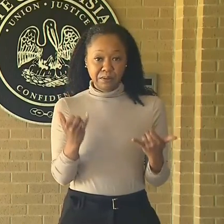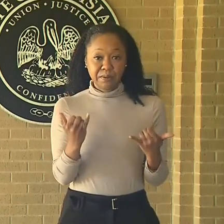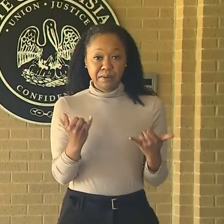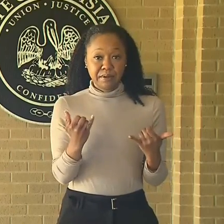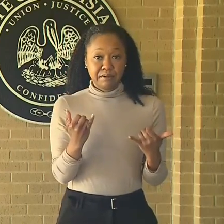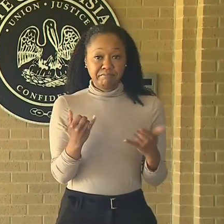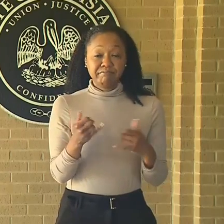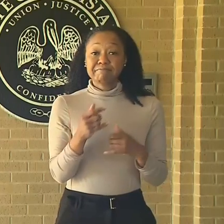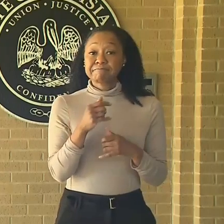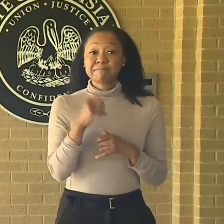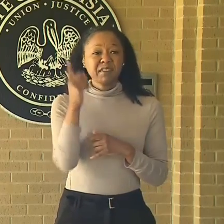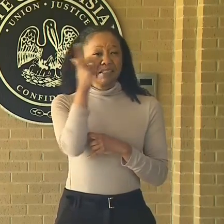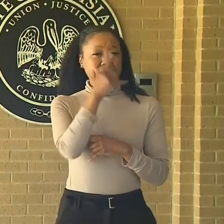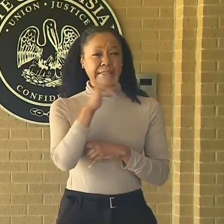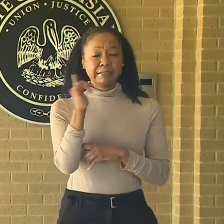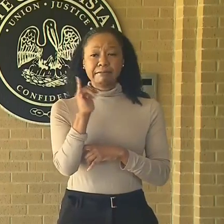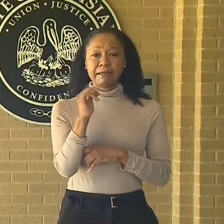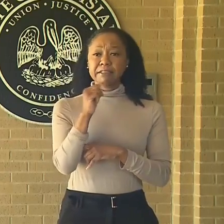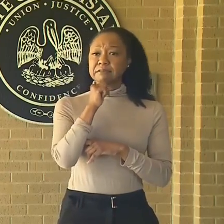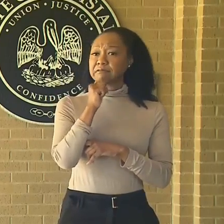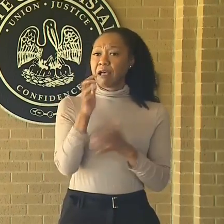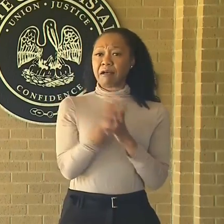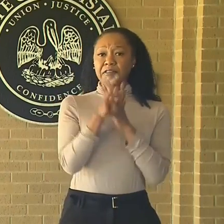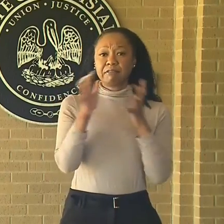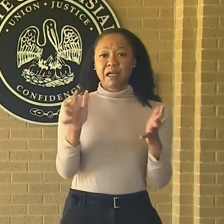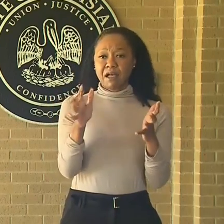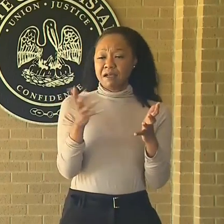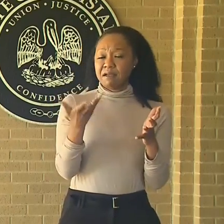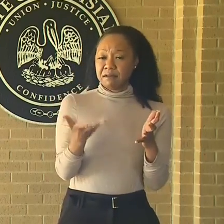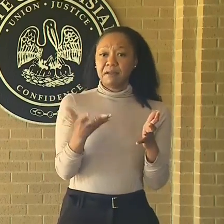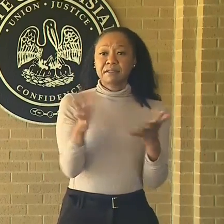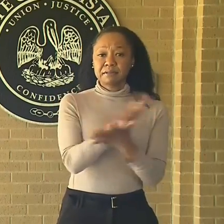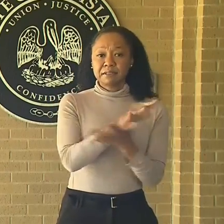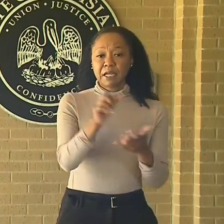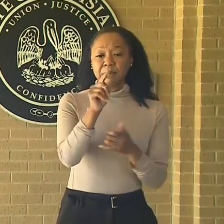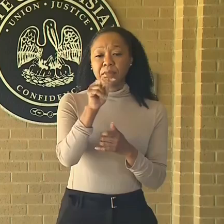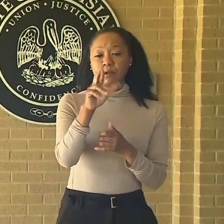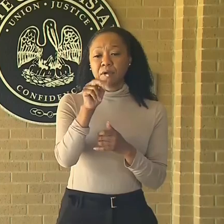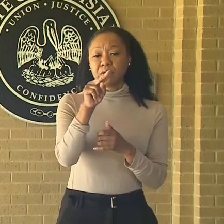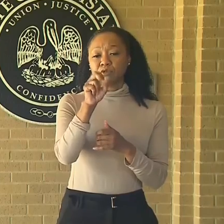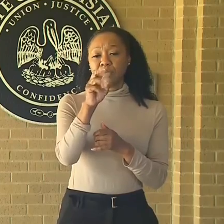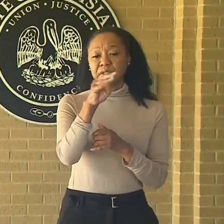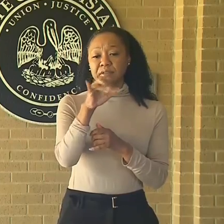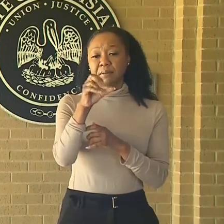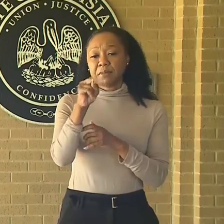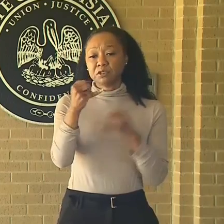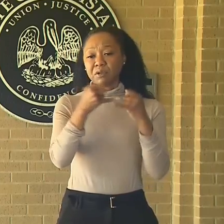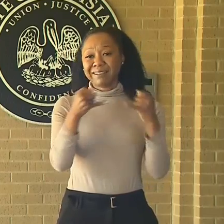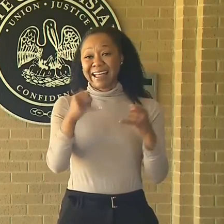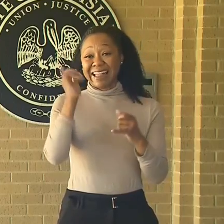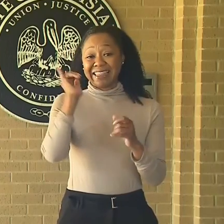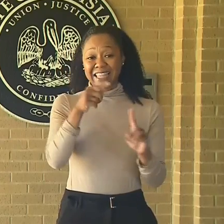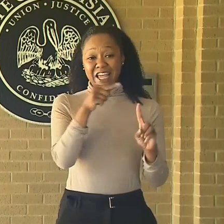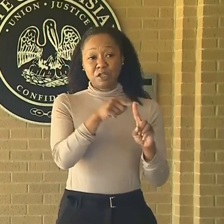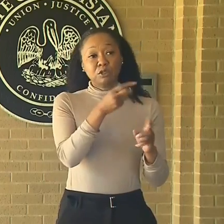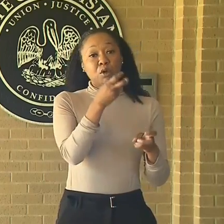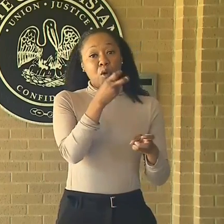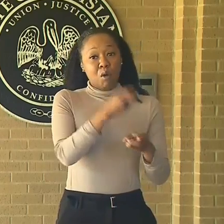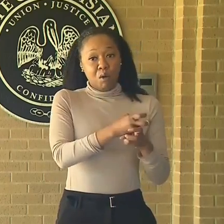It doesn't look like there's a tremendous amount of damage to the transmission lines. Those are the lines that are hardest to